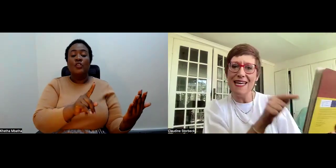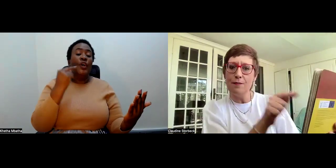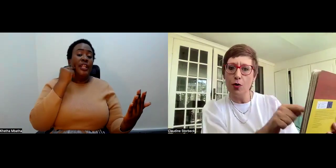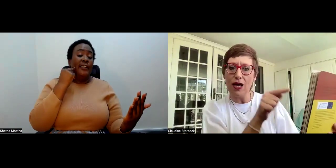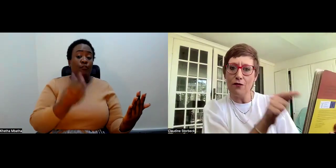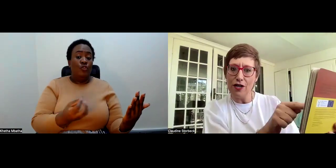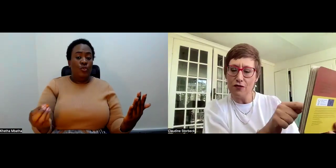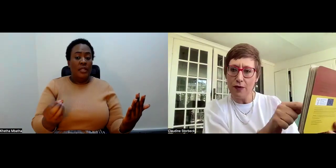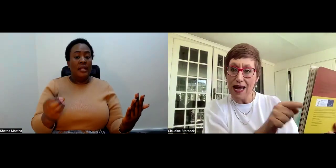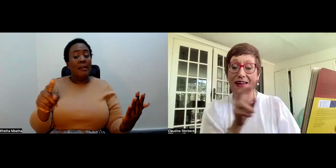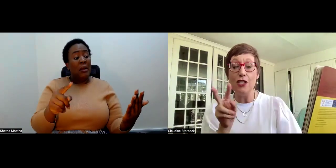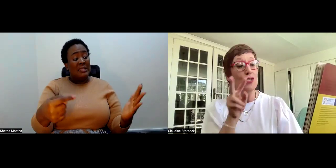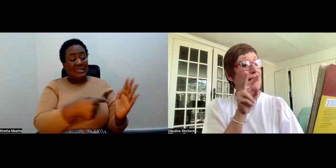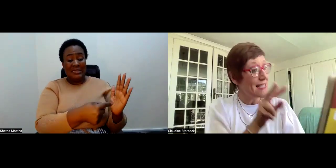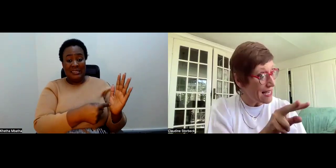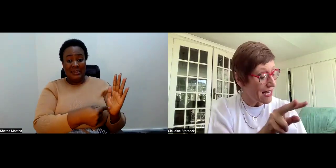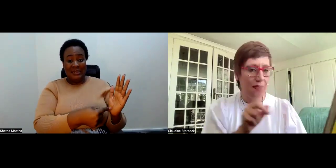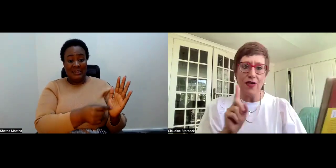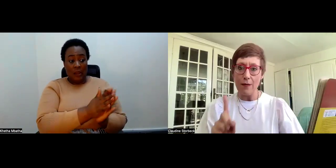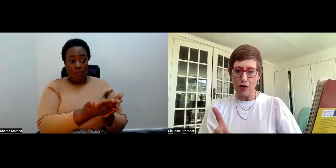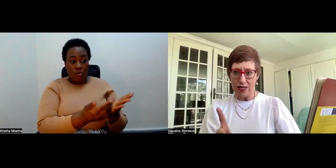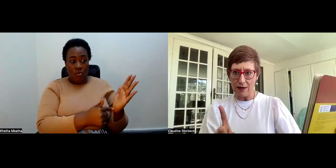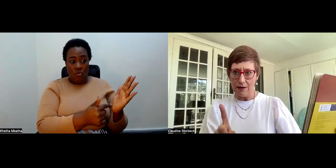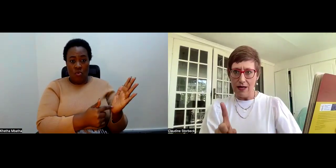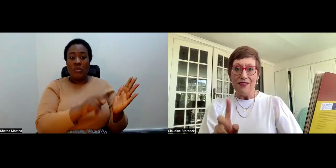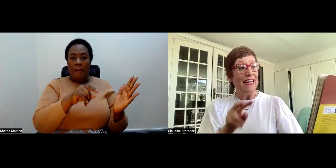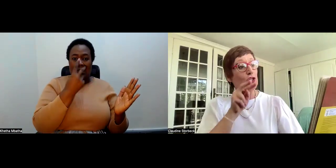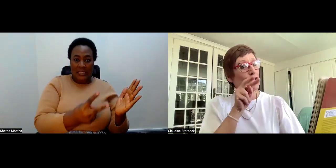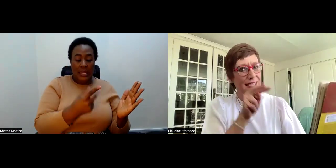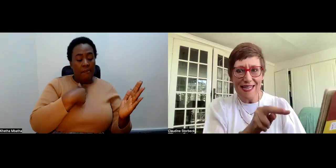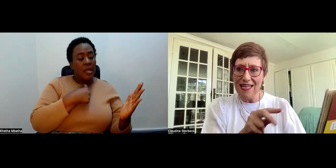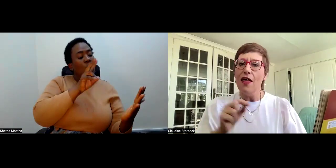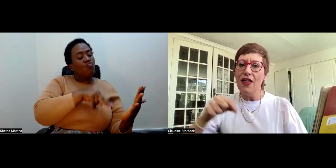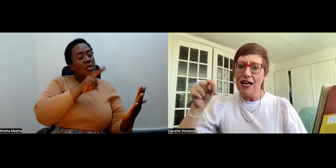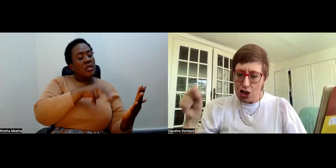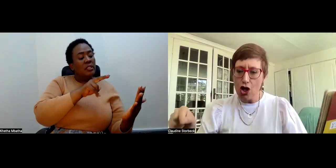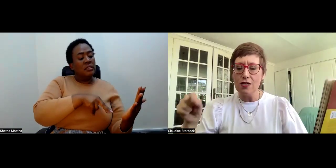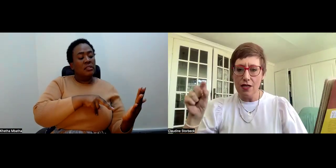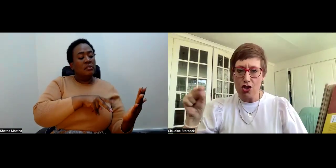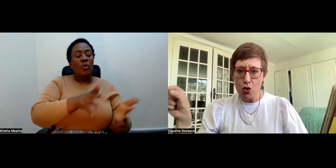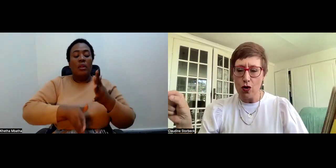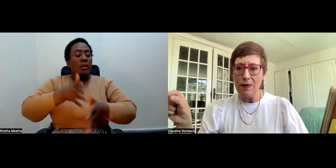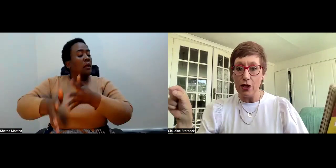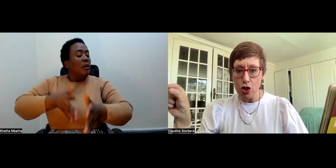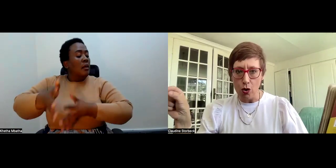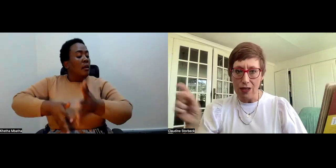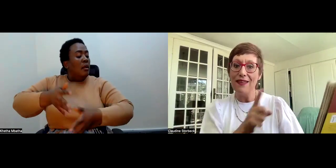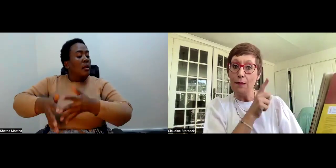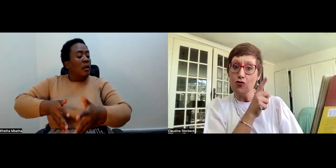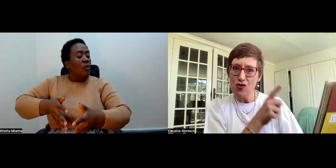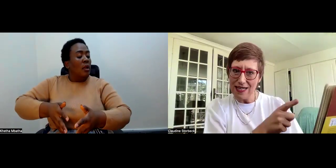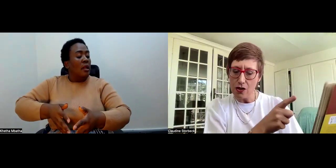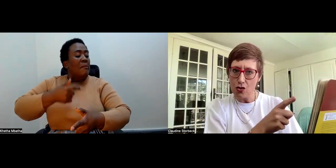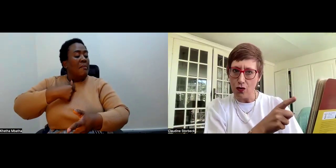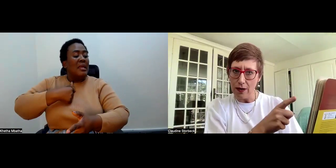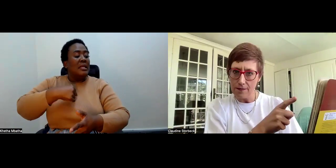to see the book in front of me, and they need to see that I'm reading. They need to see that it is not a story being told, that